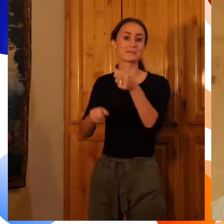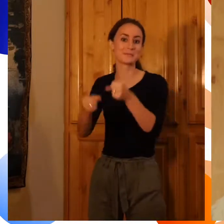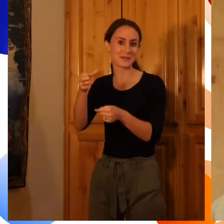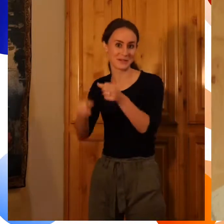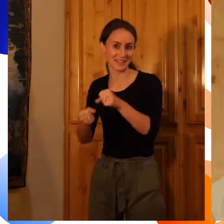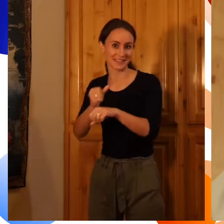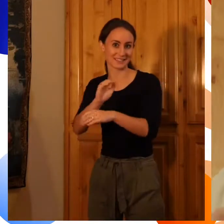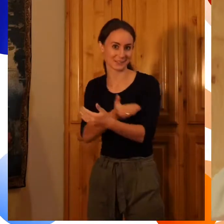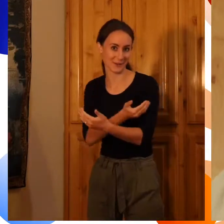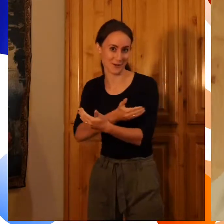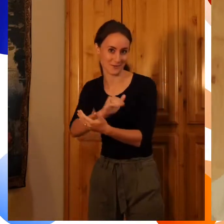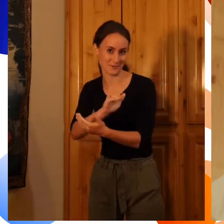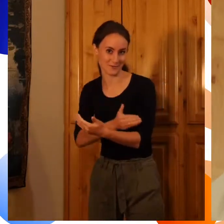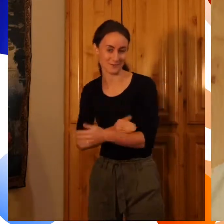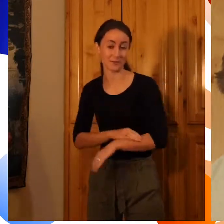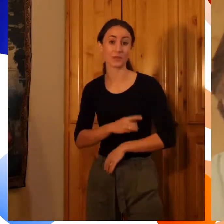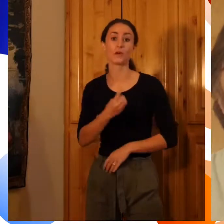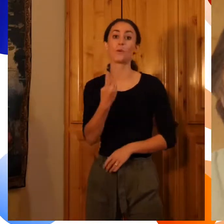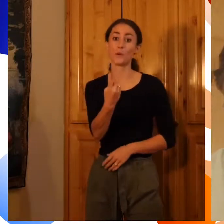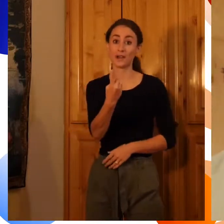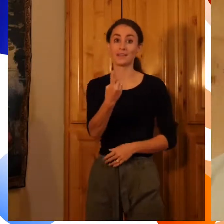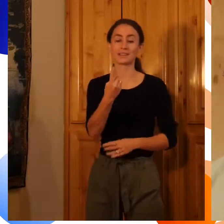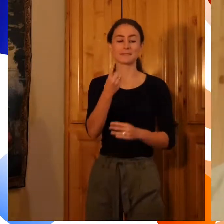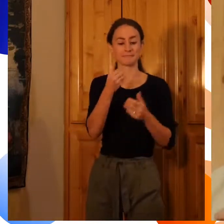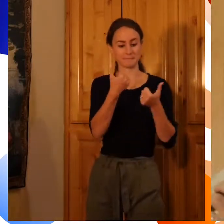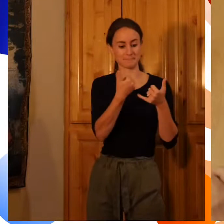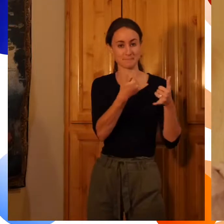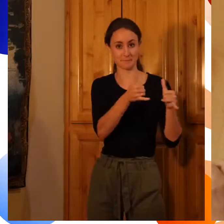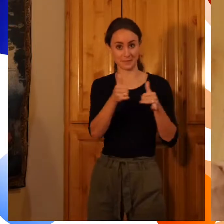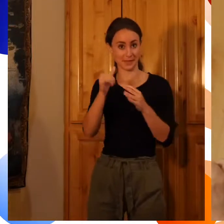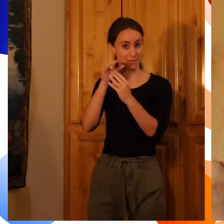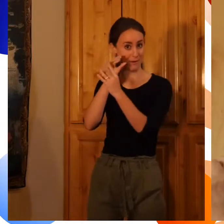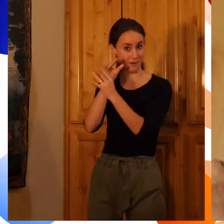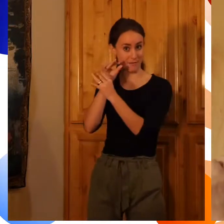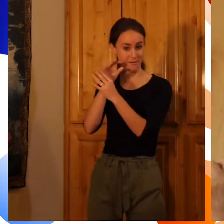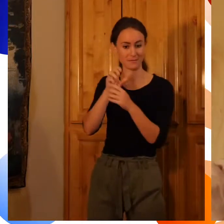played a flute, and all the rest danced around the bonfire.